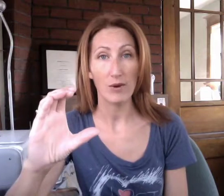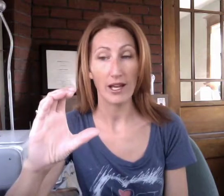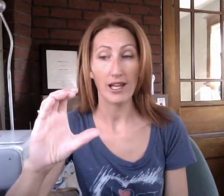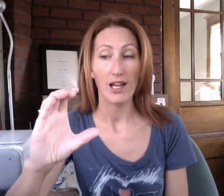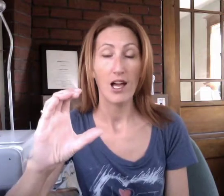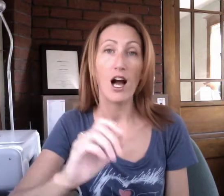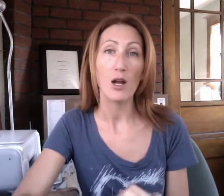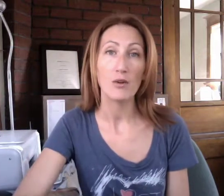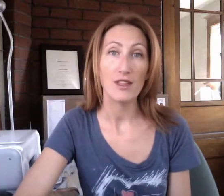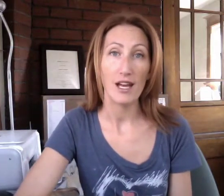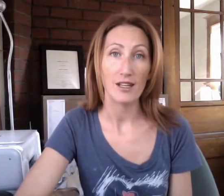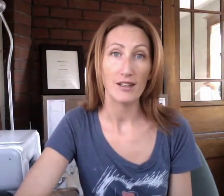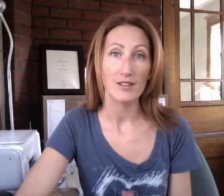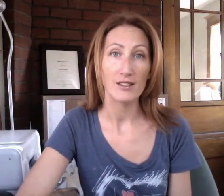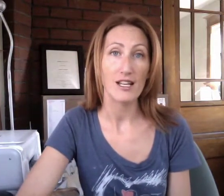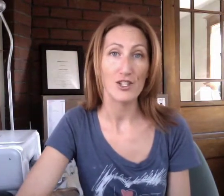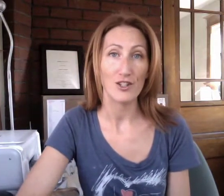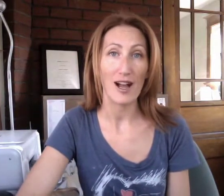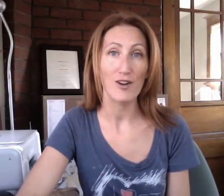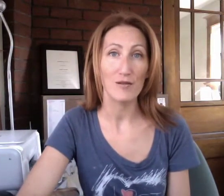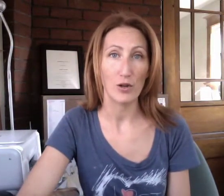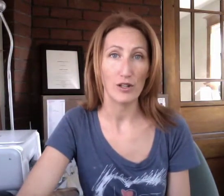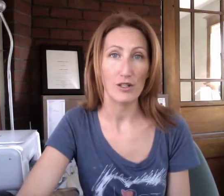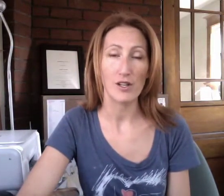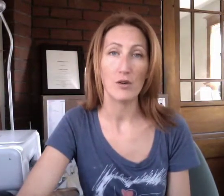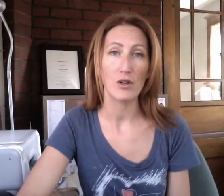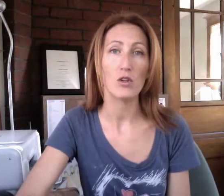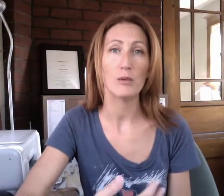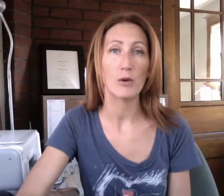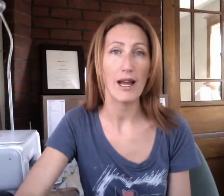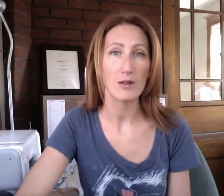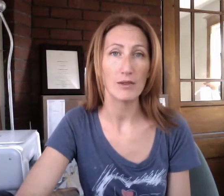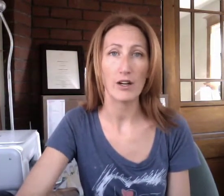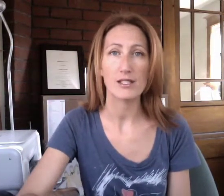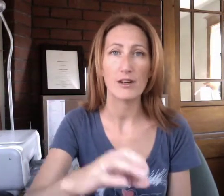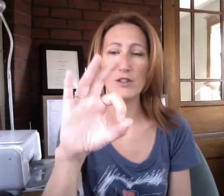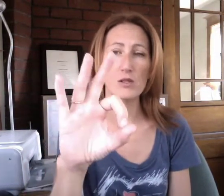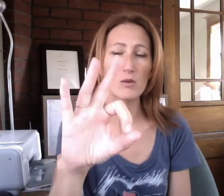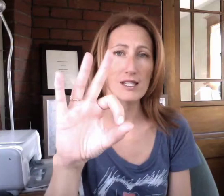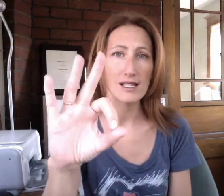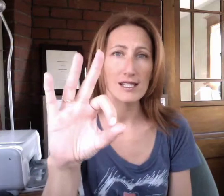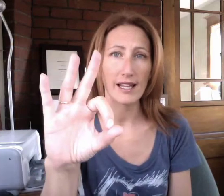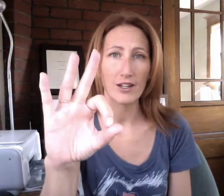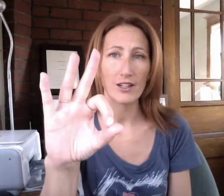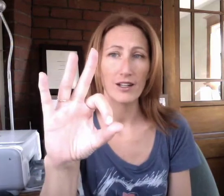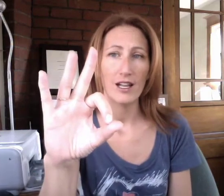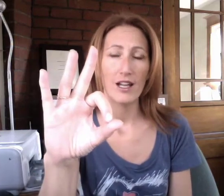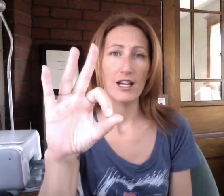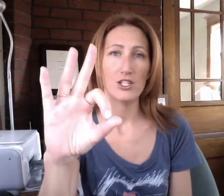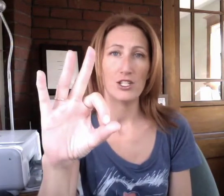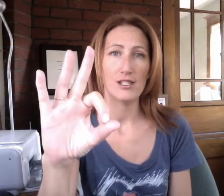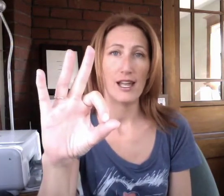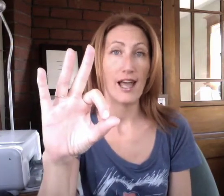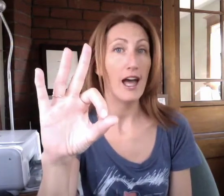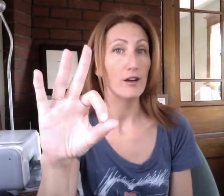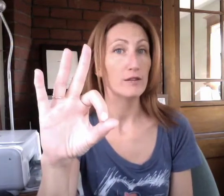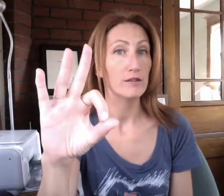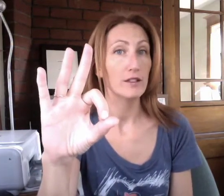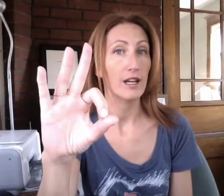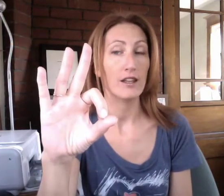way, I would then test her out of order. So I would hold up a random letter. I'd say, "Freeze, what is this letter?" And she'd say F. And then I